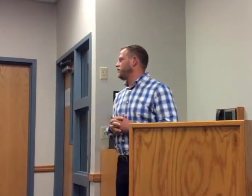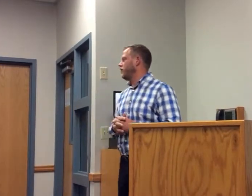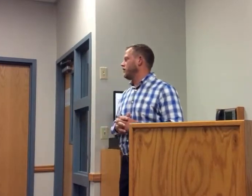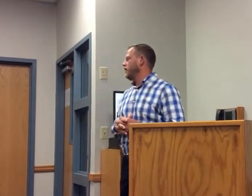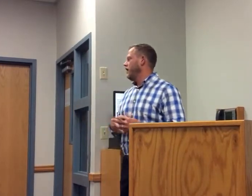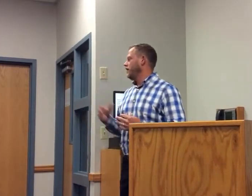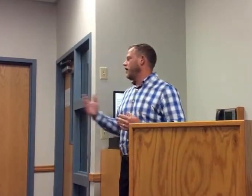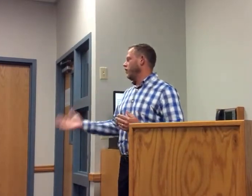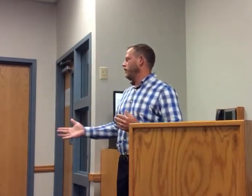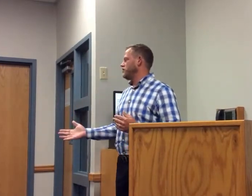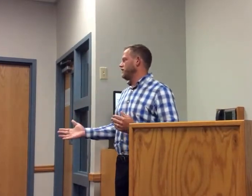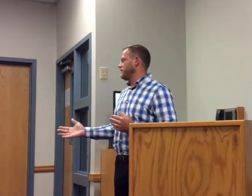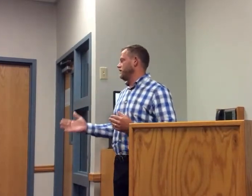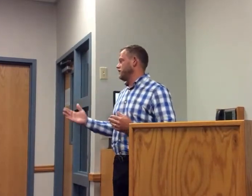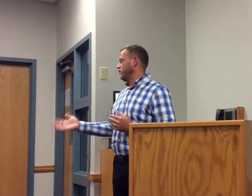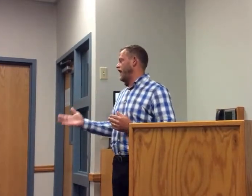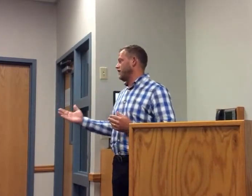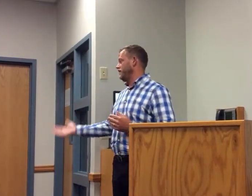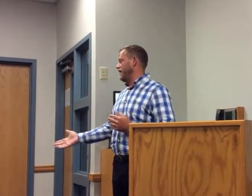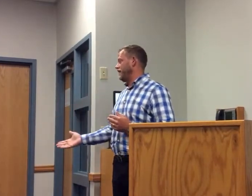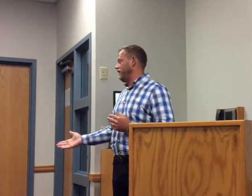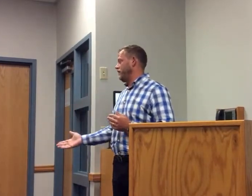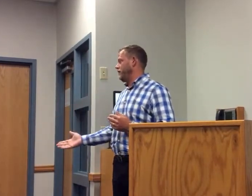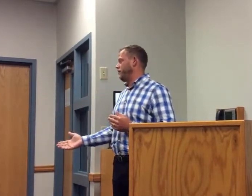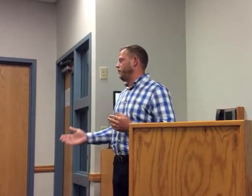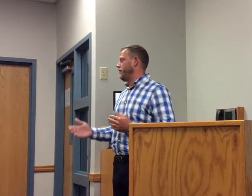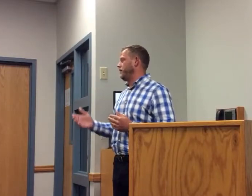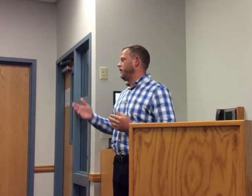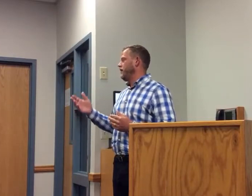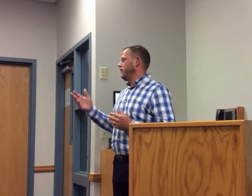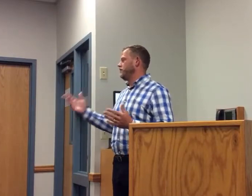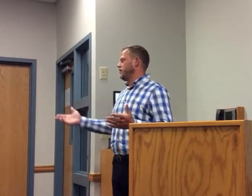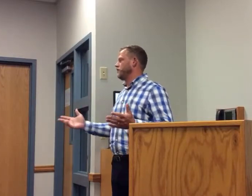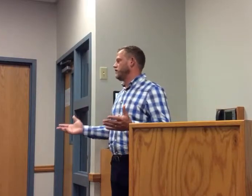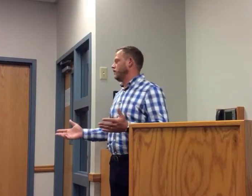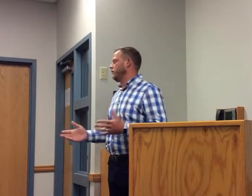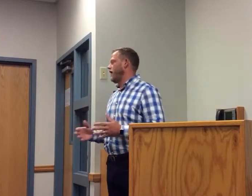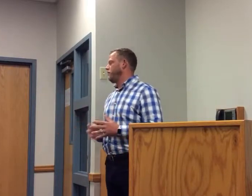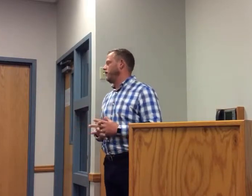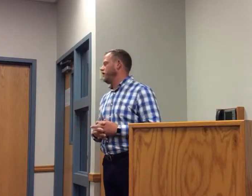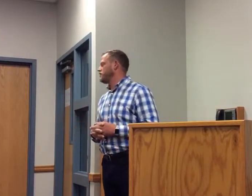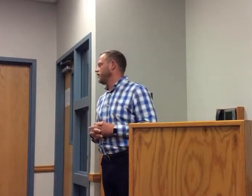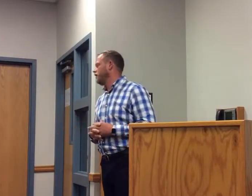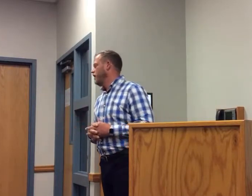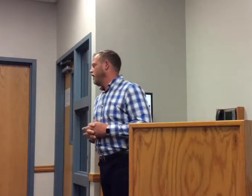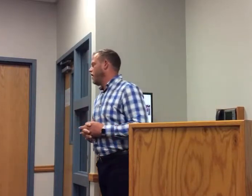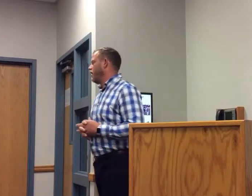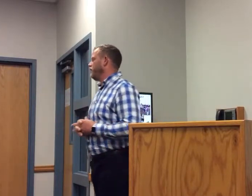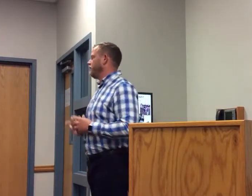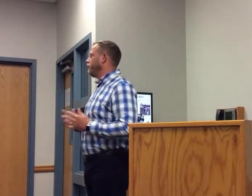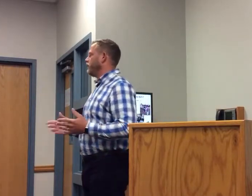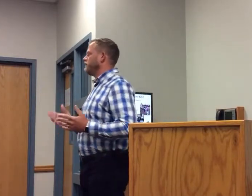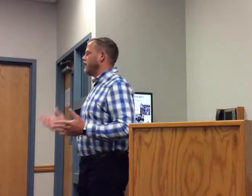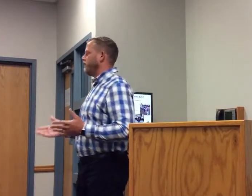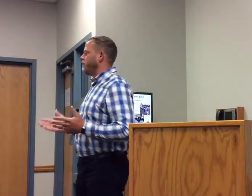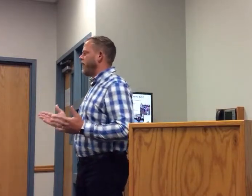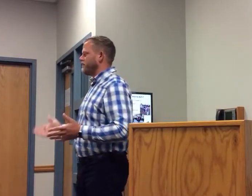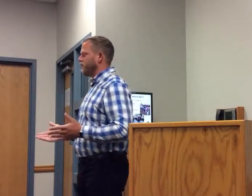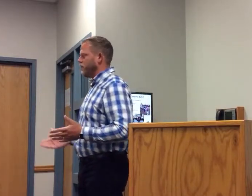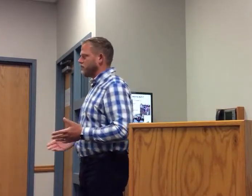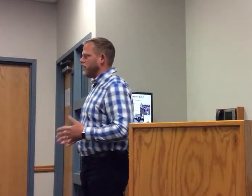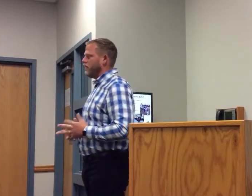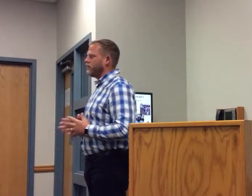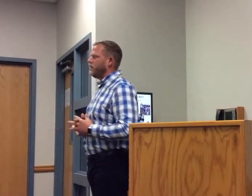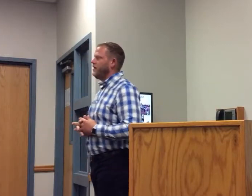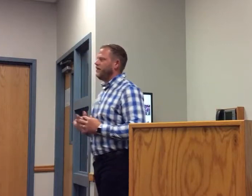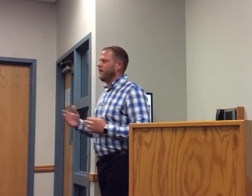and speak to our, not only just student athletes and activity people, but the general student population on the importance of